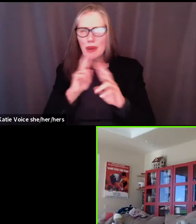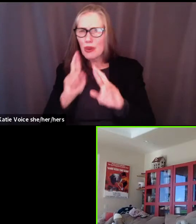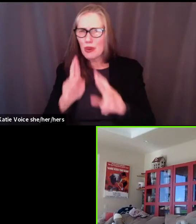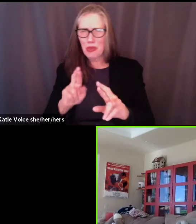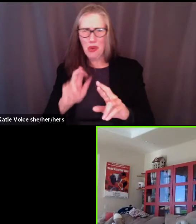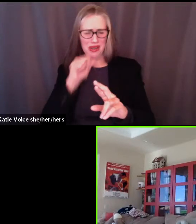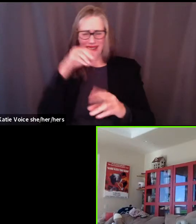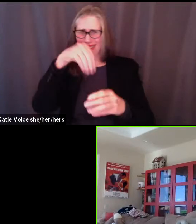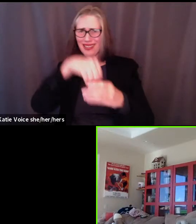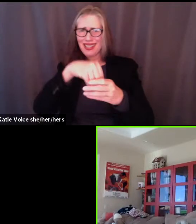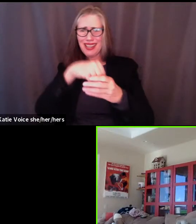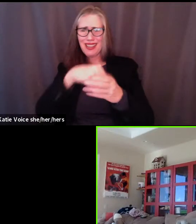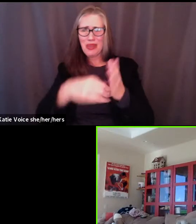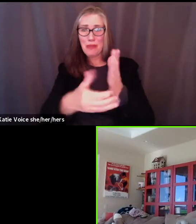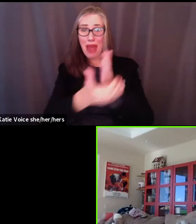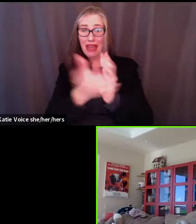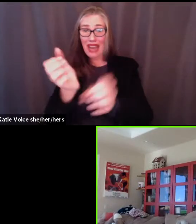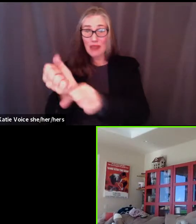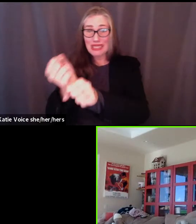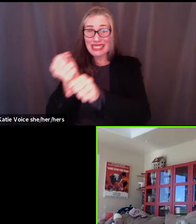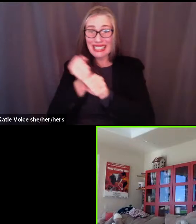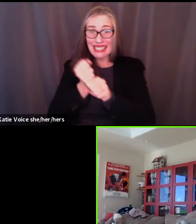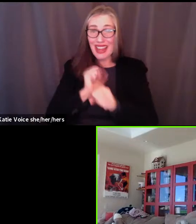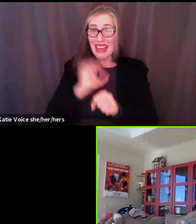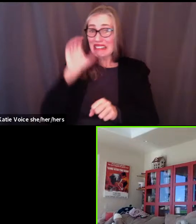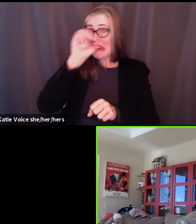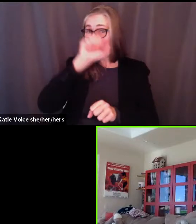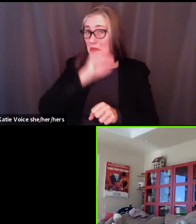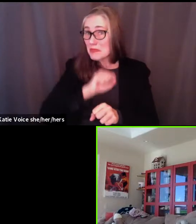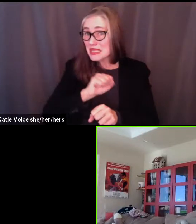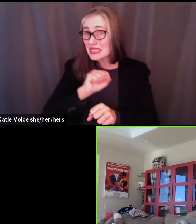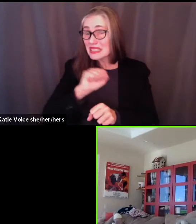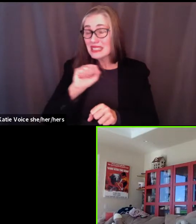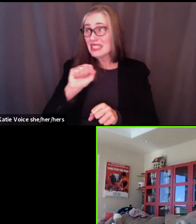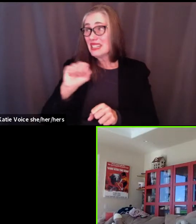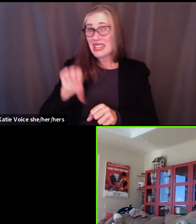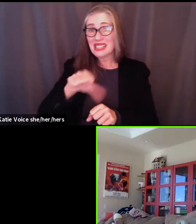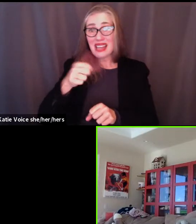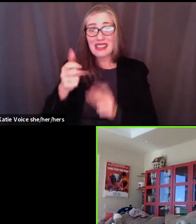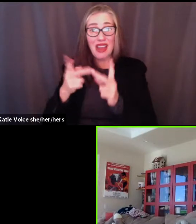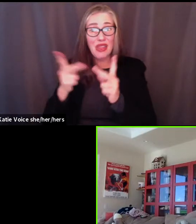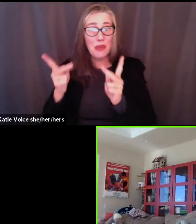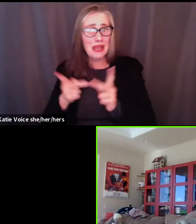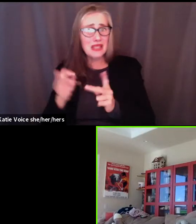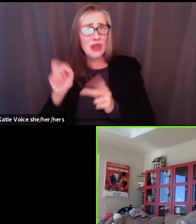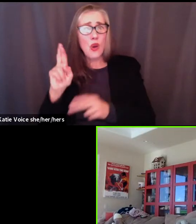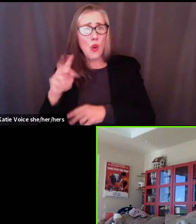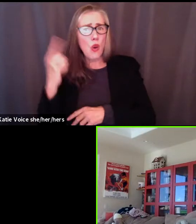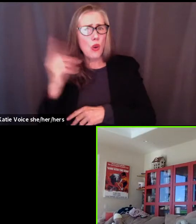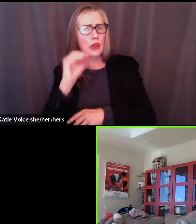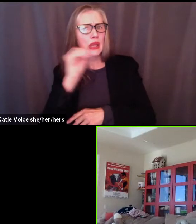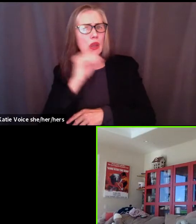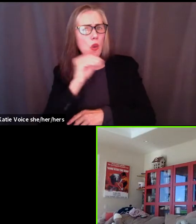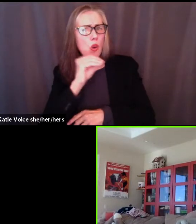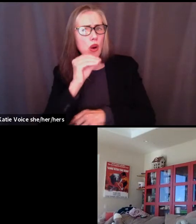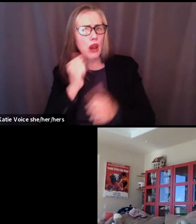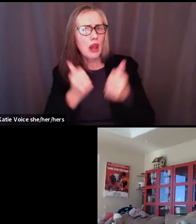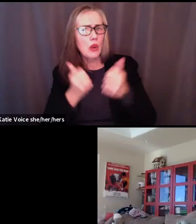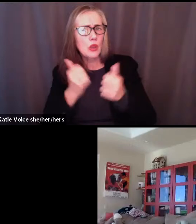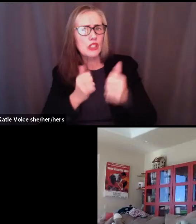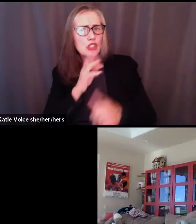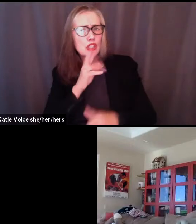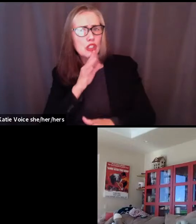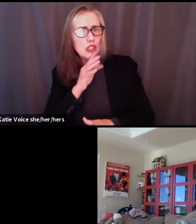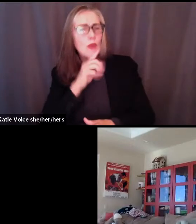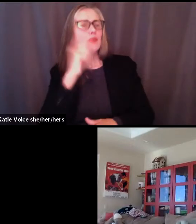written report somewhere and I missed some instructions, or is it merely an oral report? It is indeed